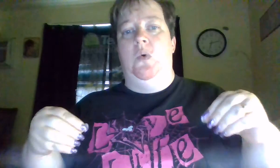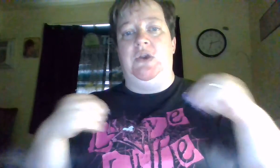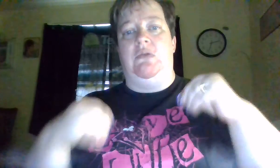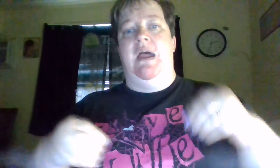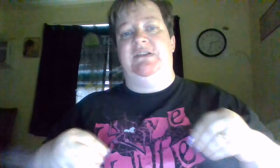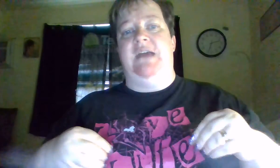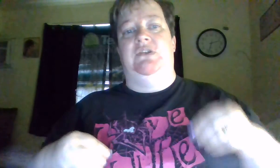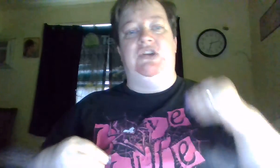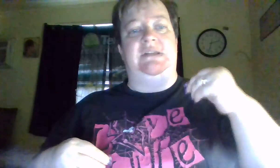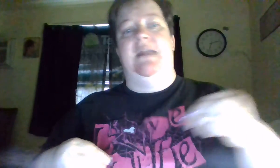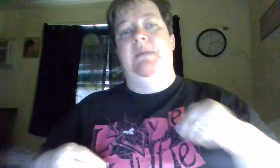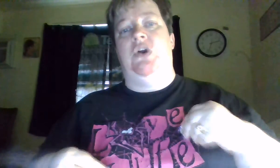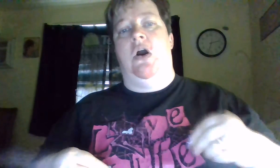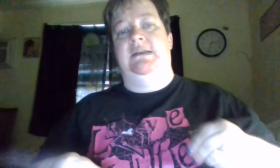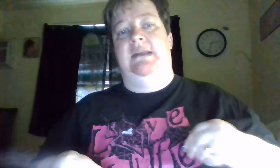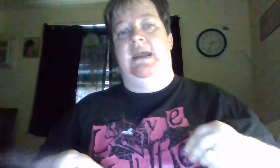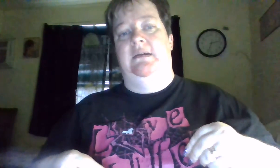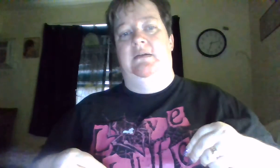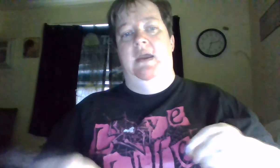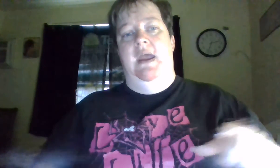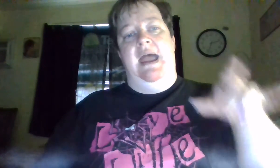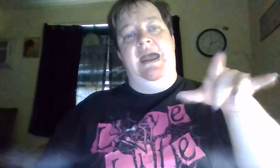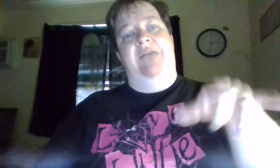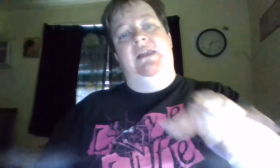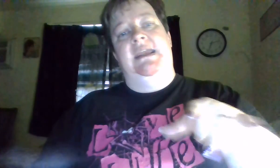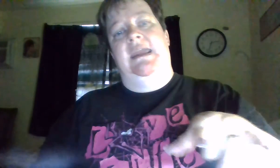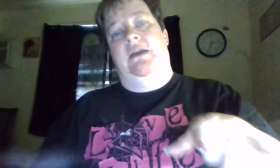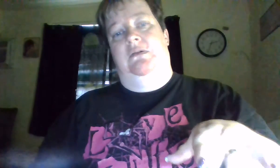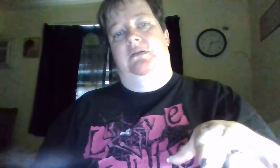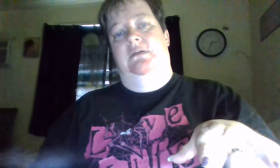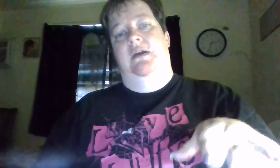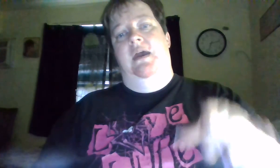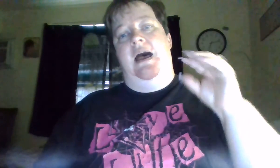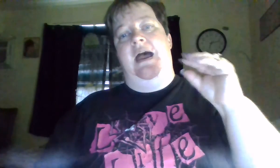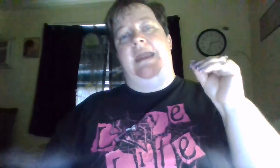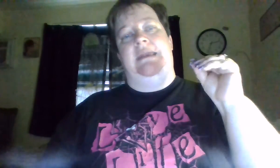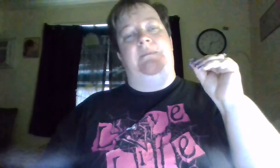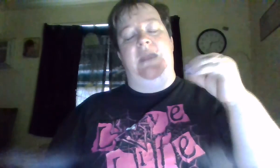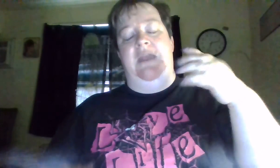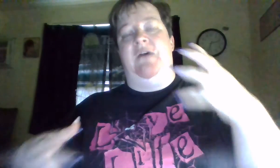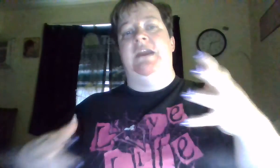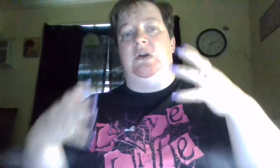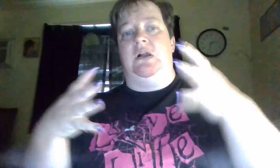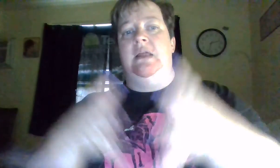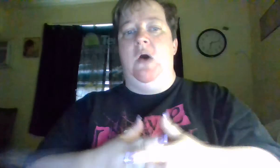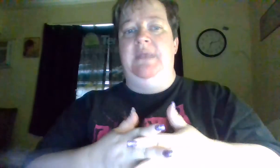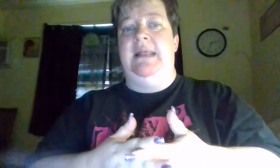your lifestyle. Just let him in your heart today. I have a link here. I invite you to click on that